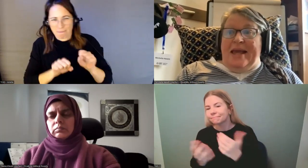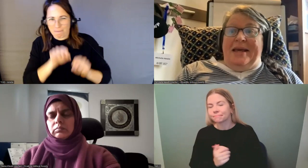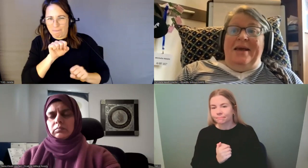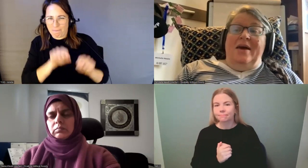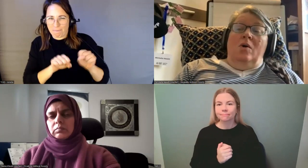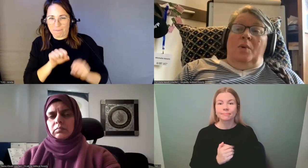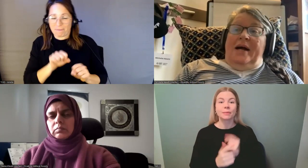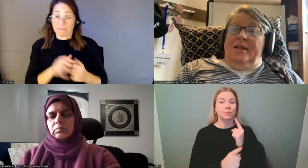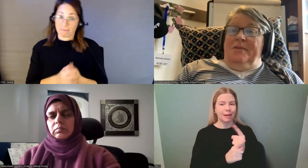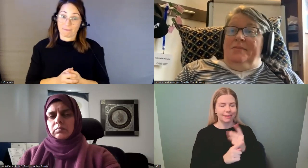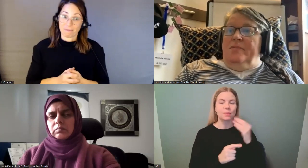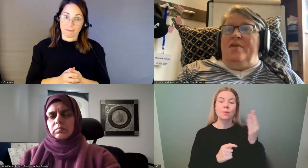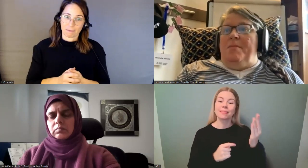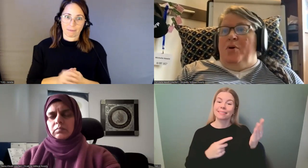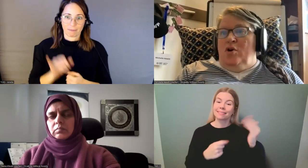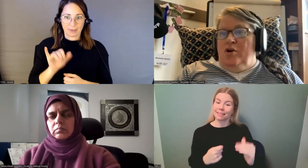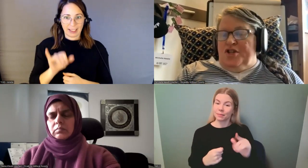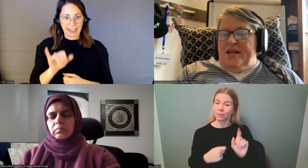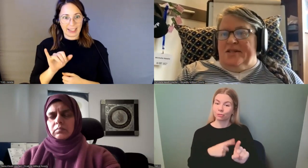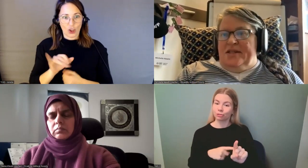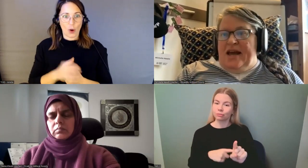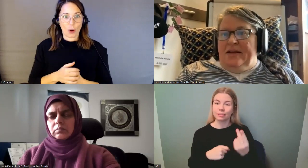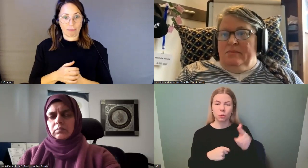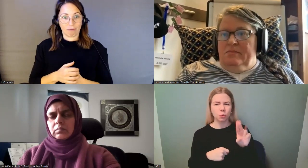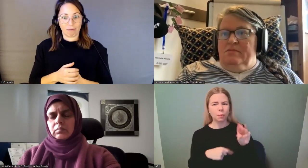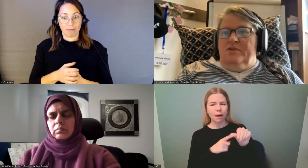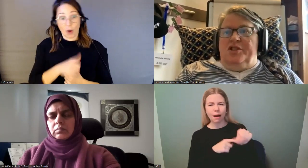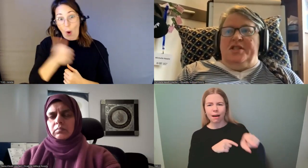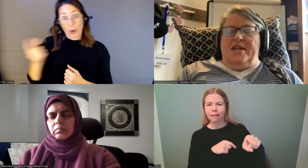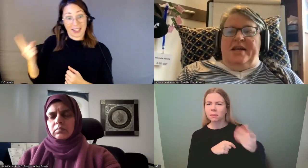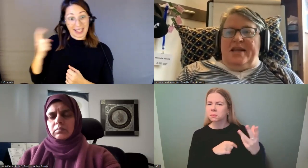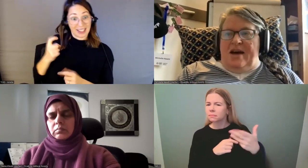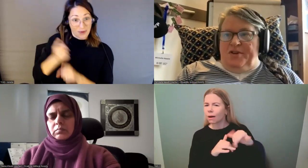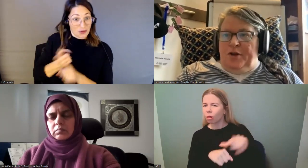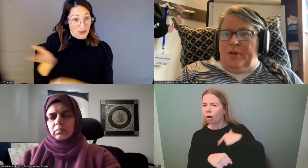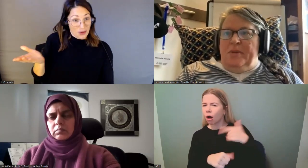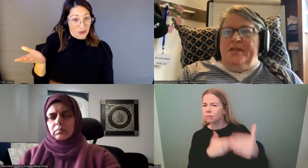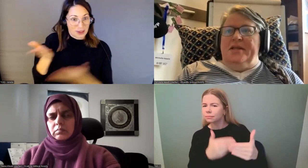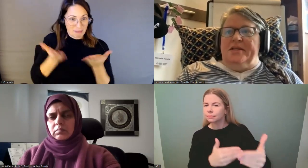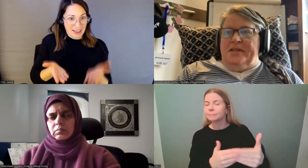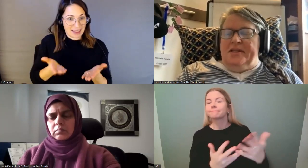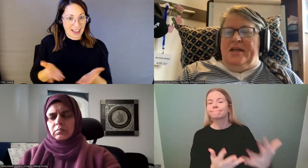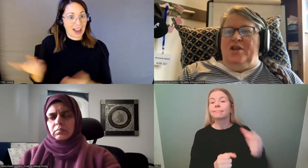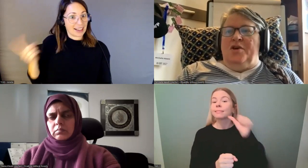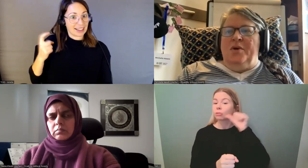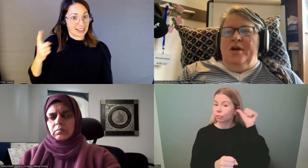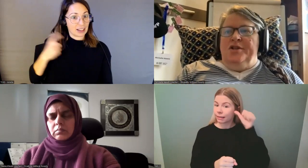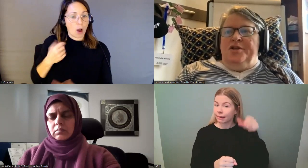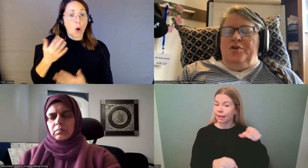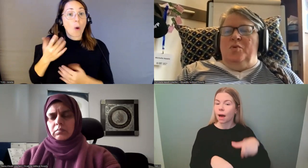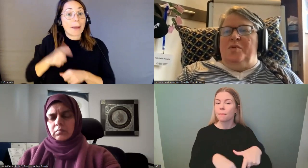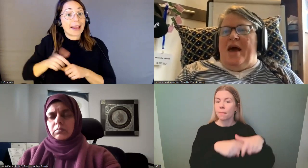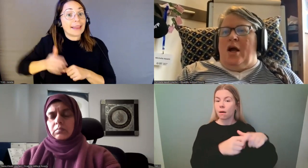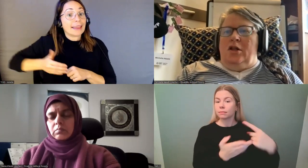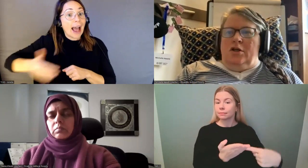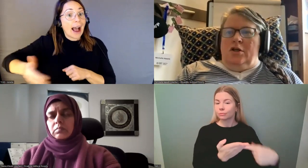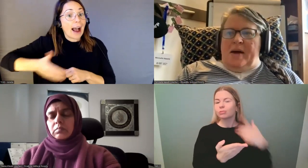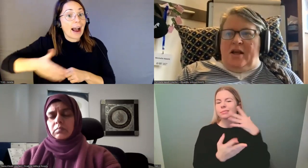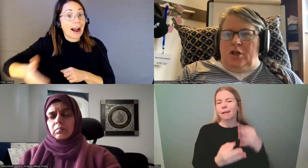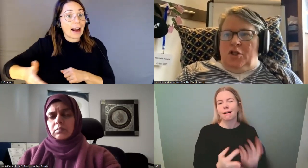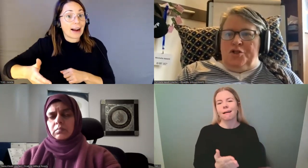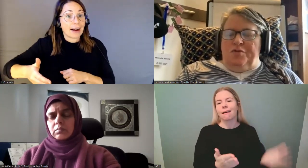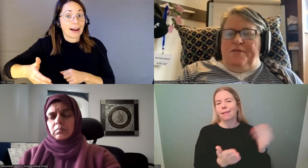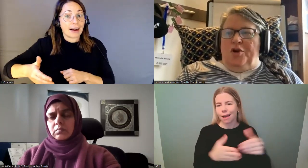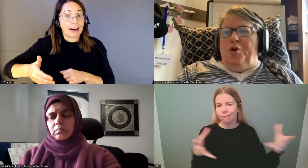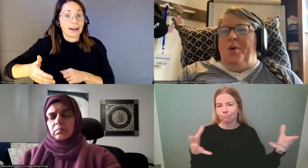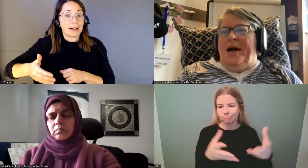HUMA take? Well, they paused yesterday to decide to have another meeting to continue to do their clause